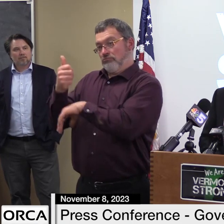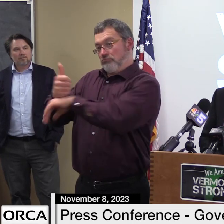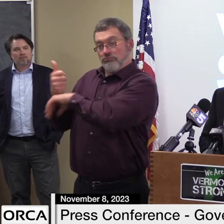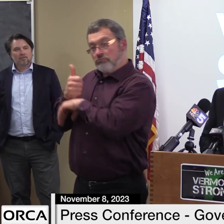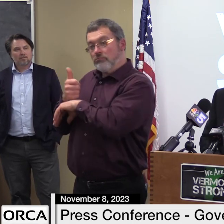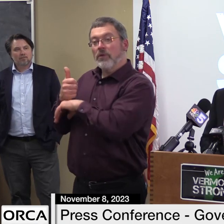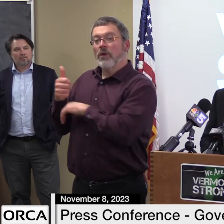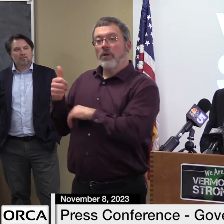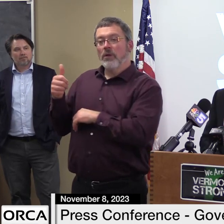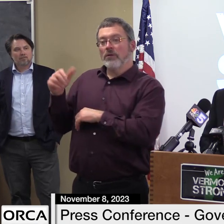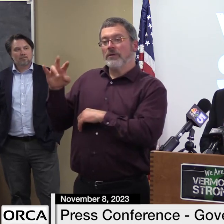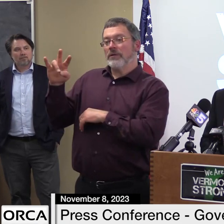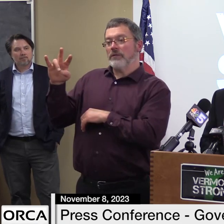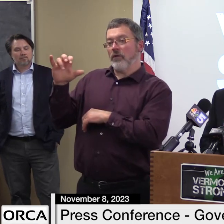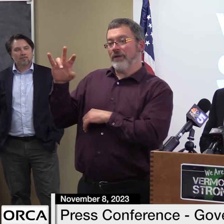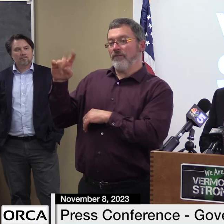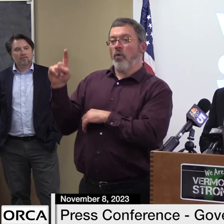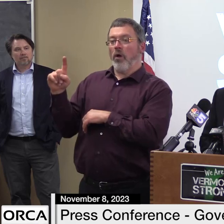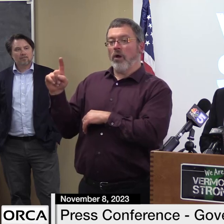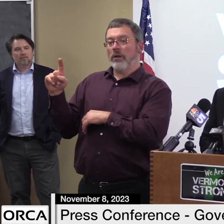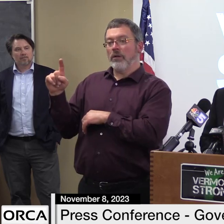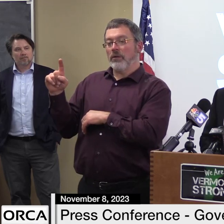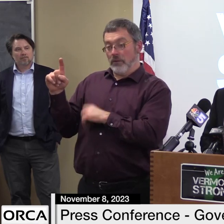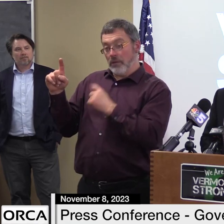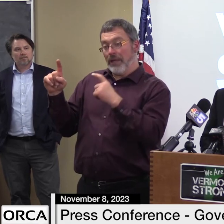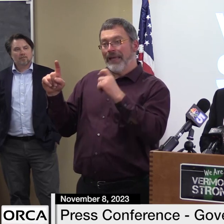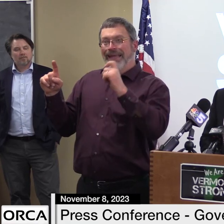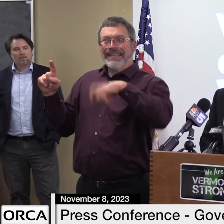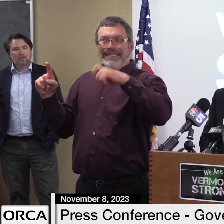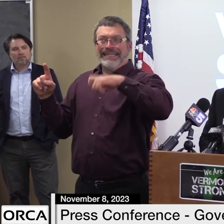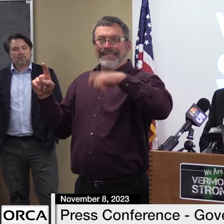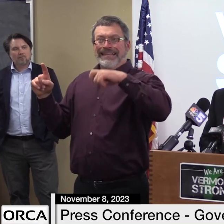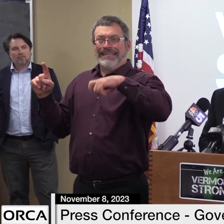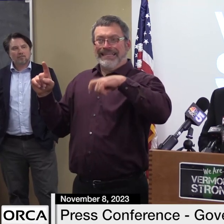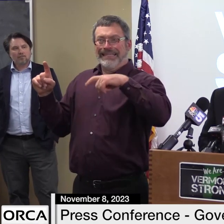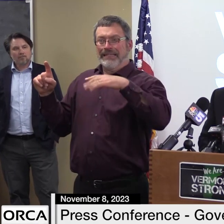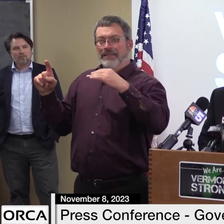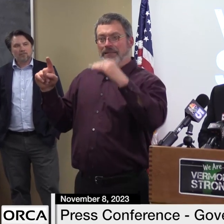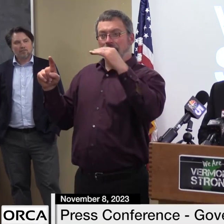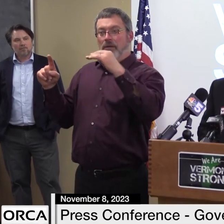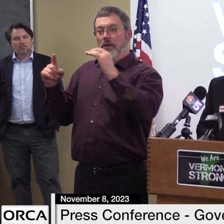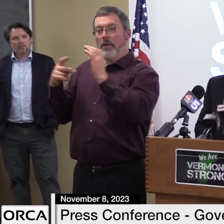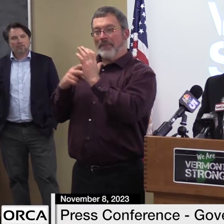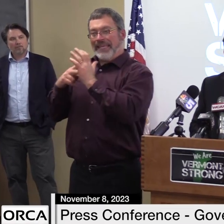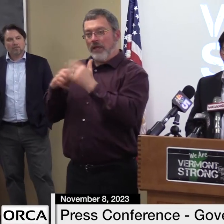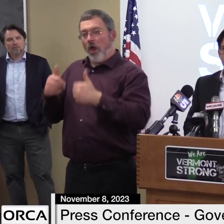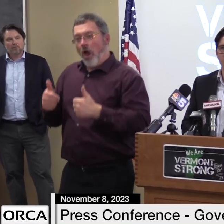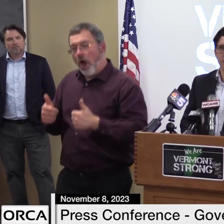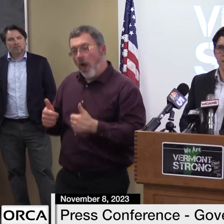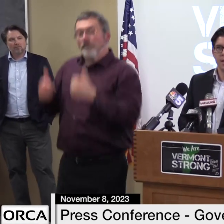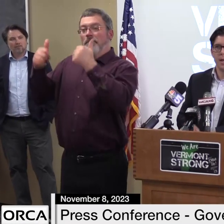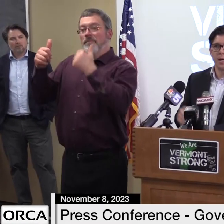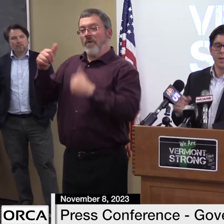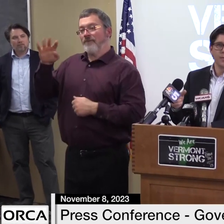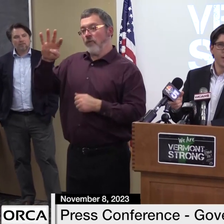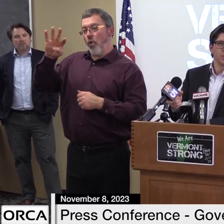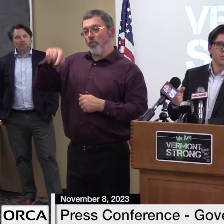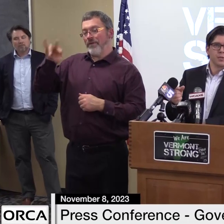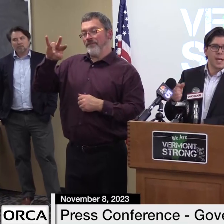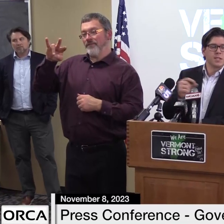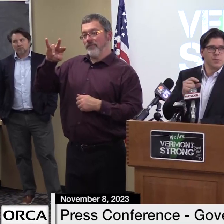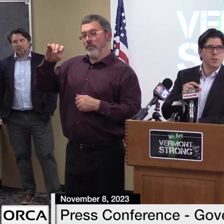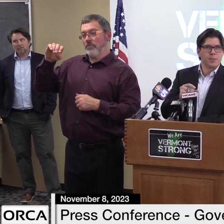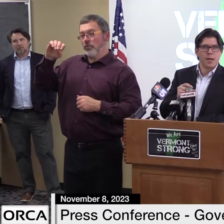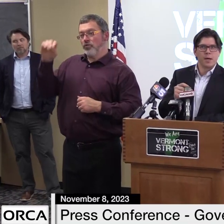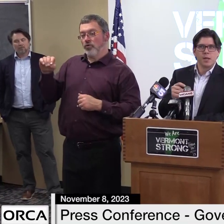the 771 that's needed would require an increase of 4.7 compared